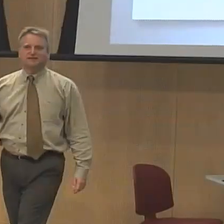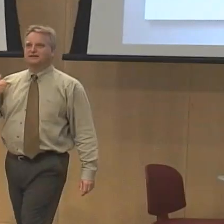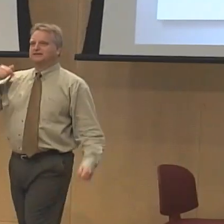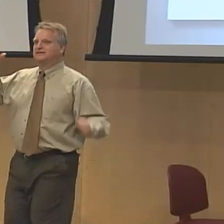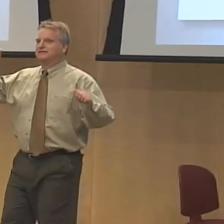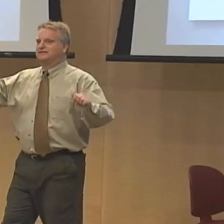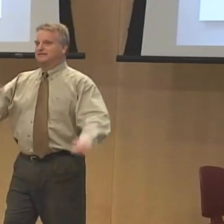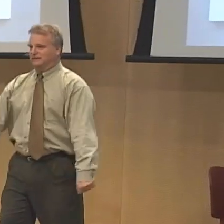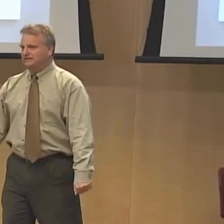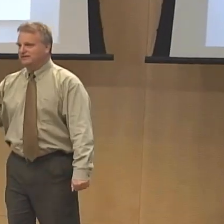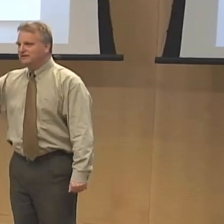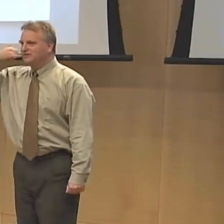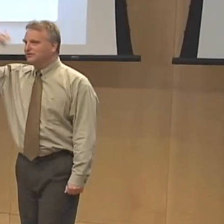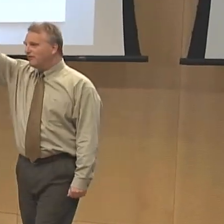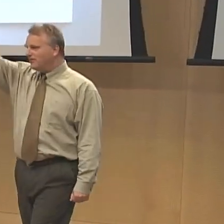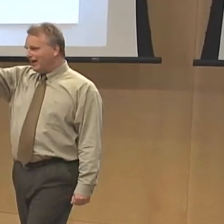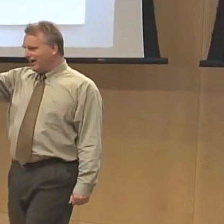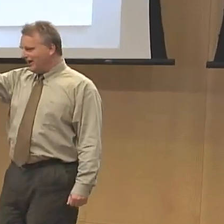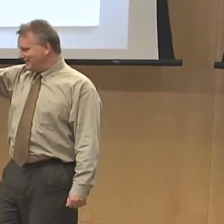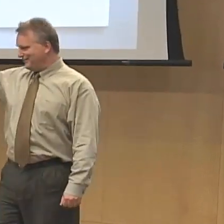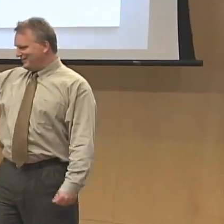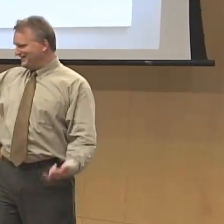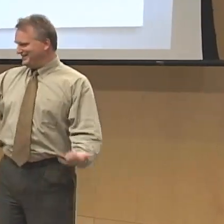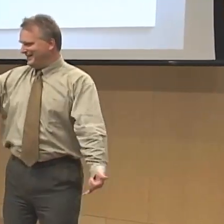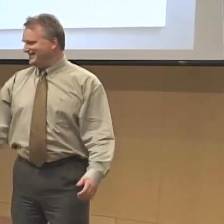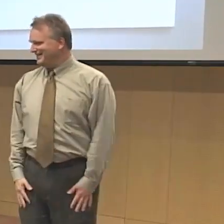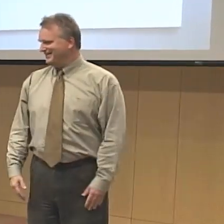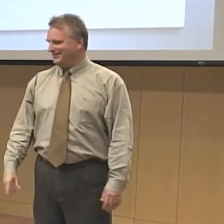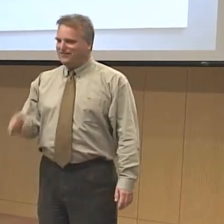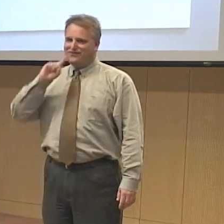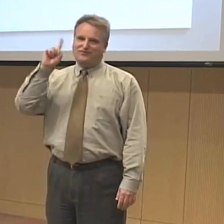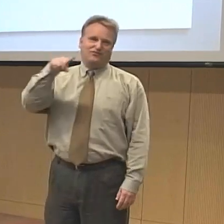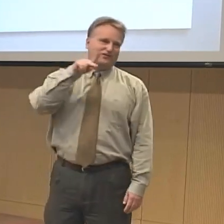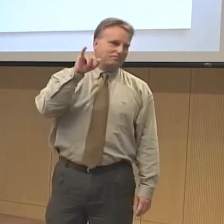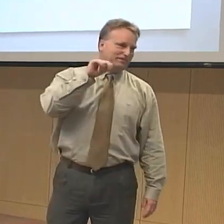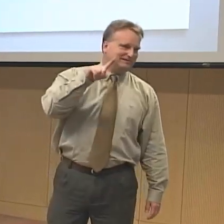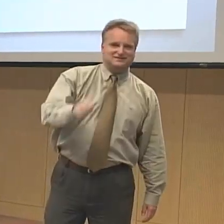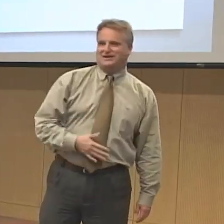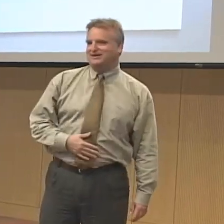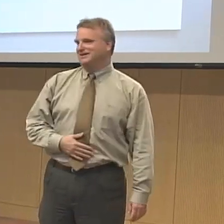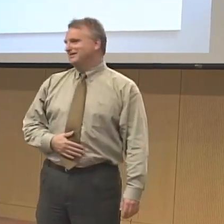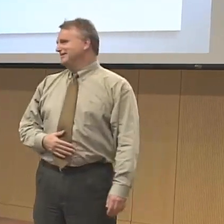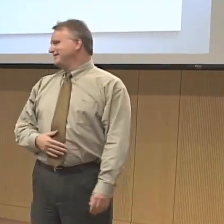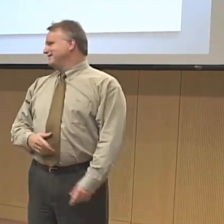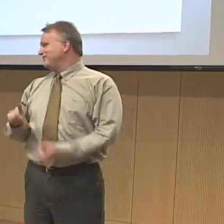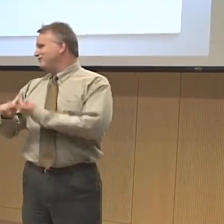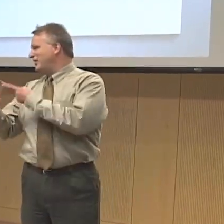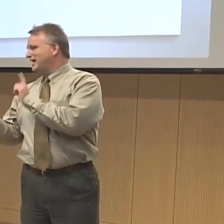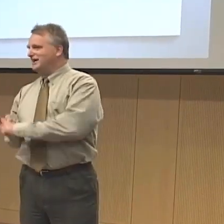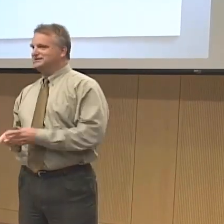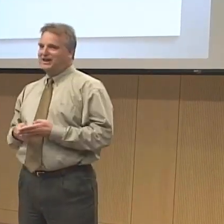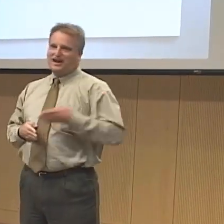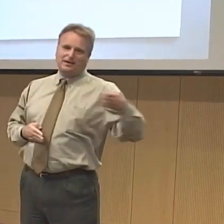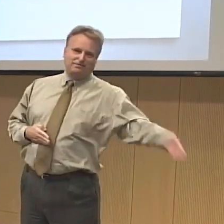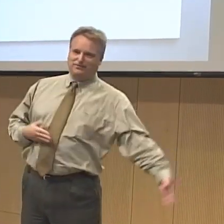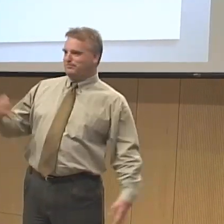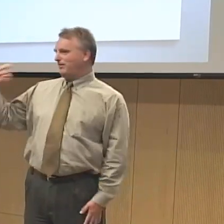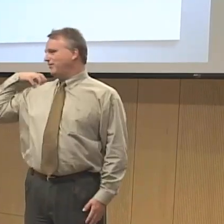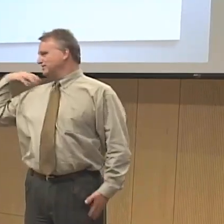We also can call anyone now. We can order a pizza, call a friend, a neighbor, a boss, whoever